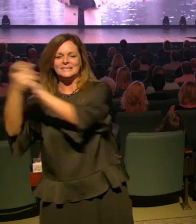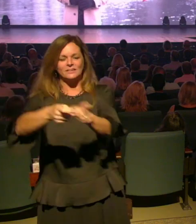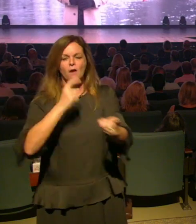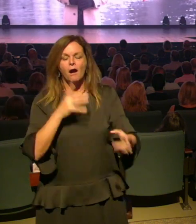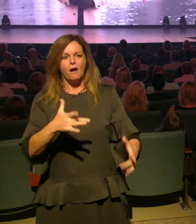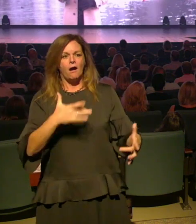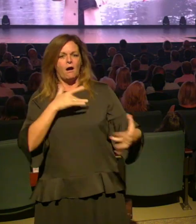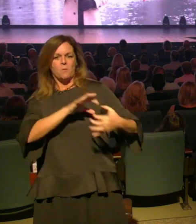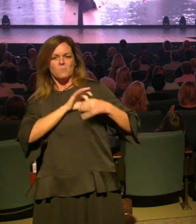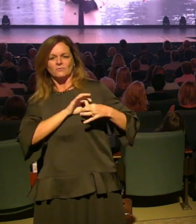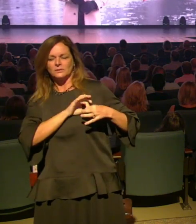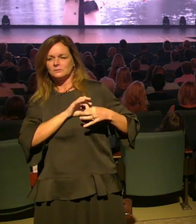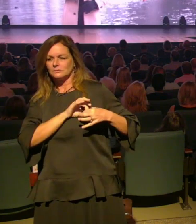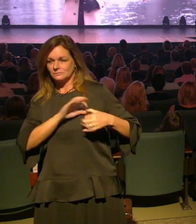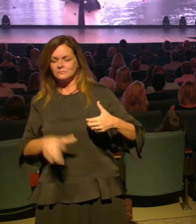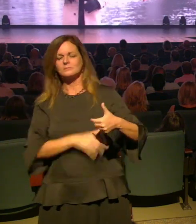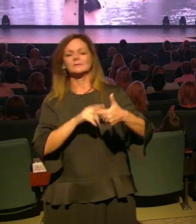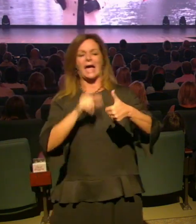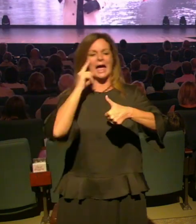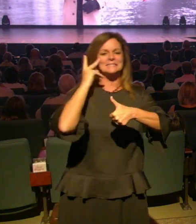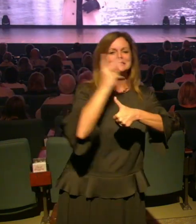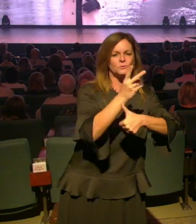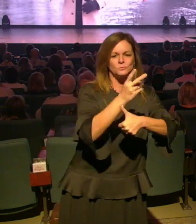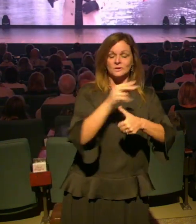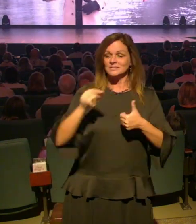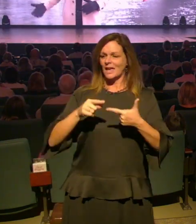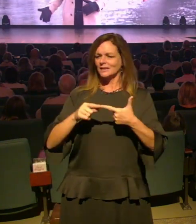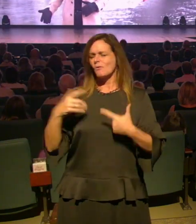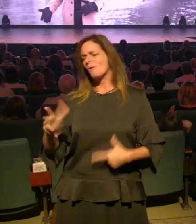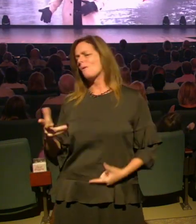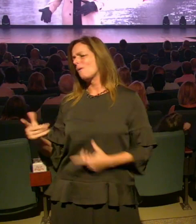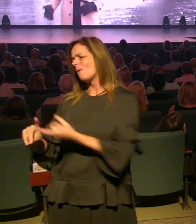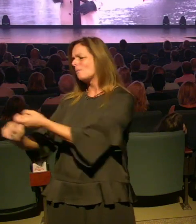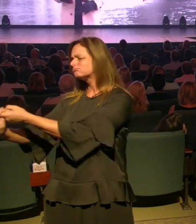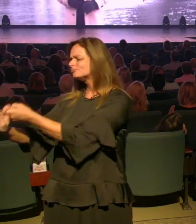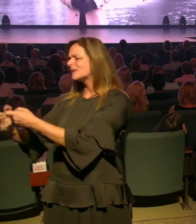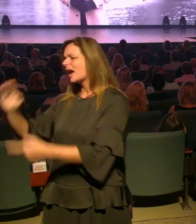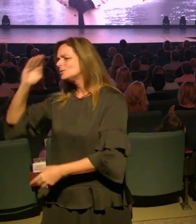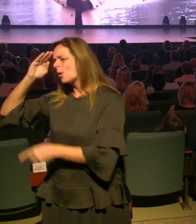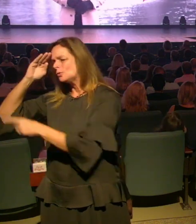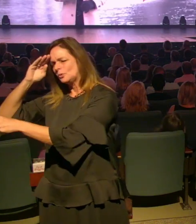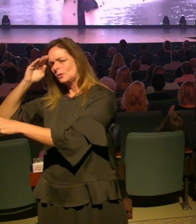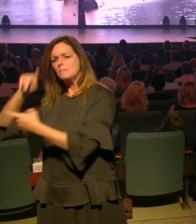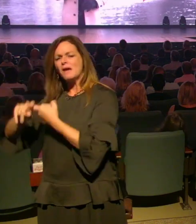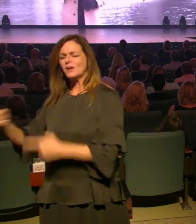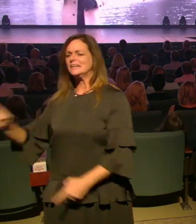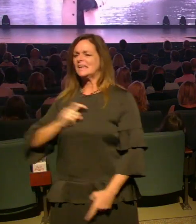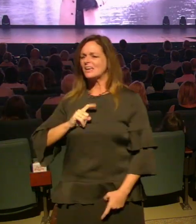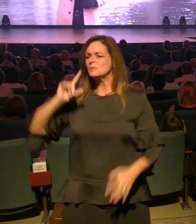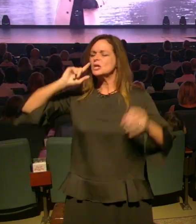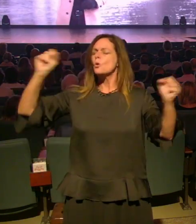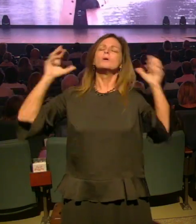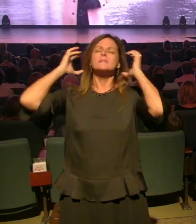gift that you didn't even know you needed and now you can't imagine living without it? I had a friend that gave me a pair of